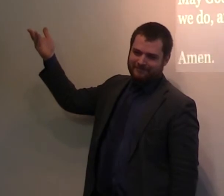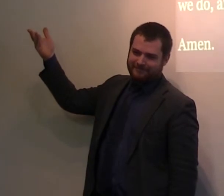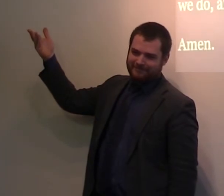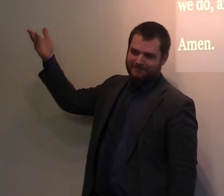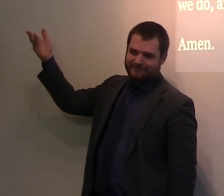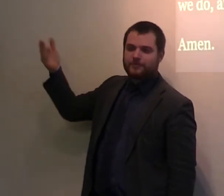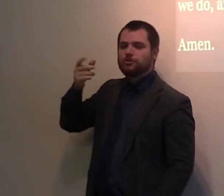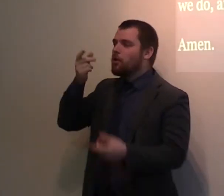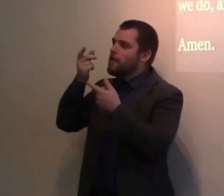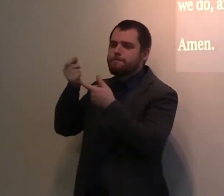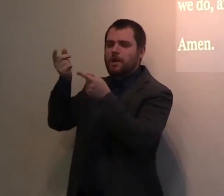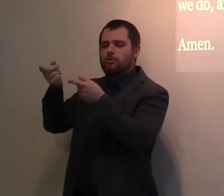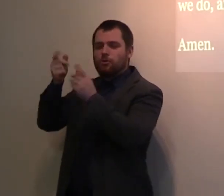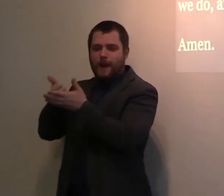May God help us all to test